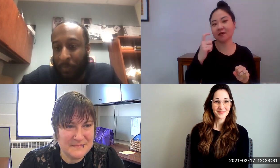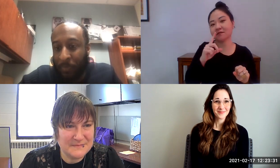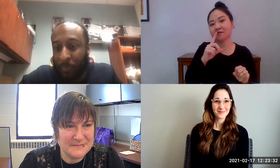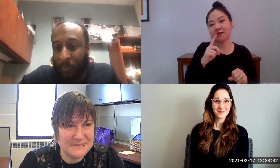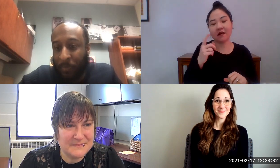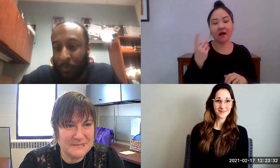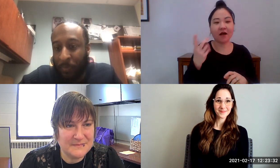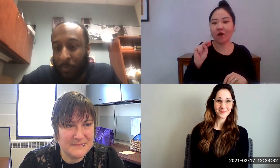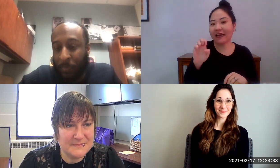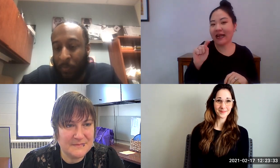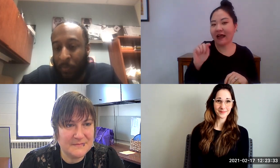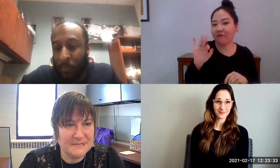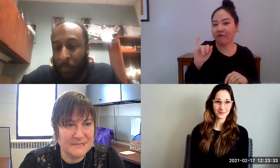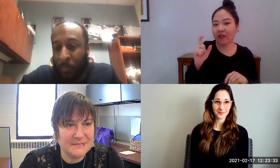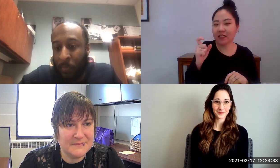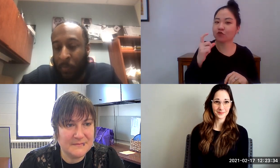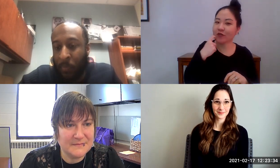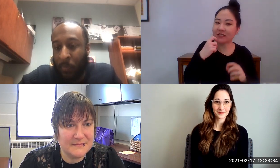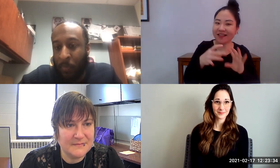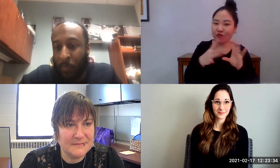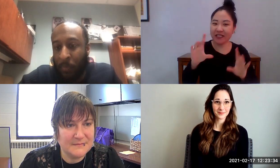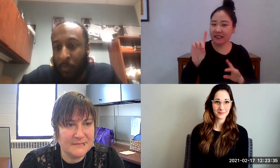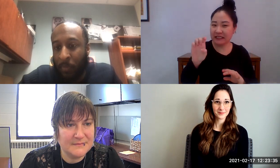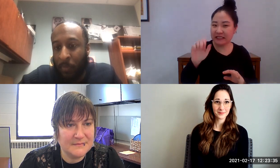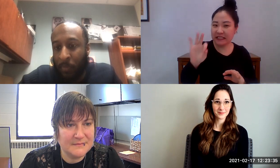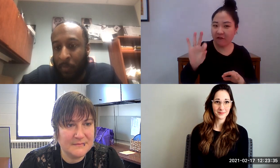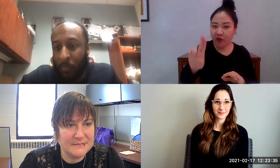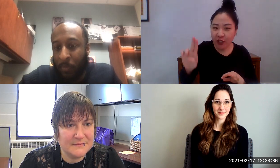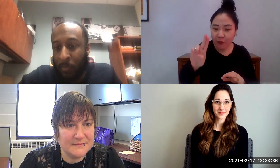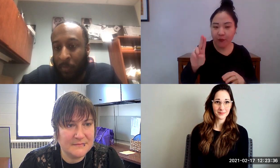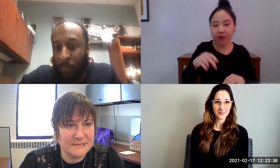experience because, well, Netflix recently